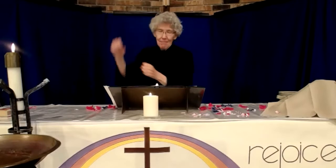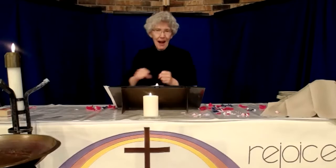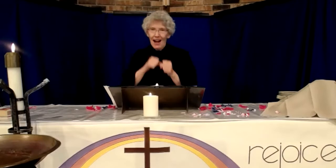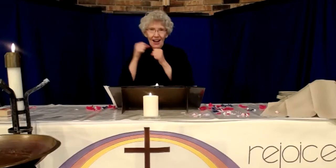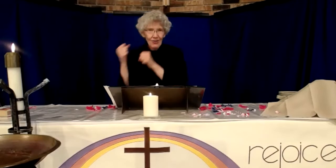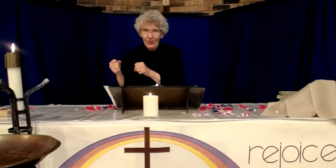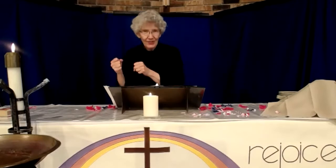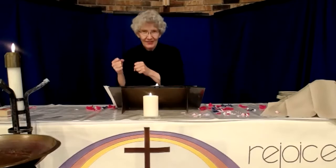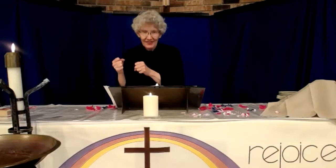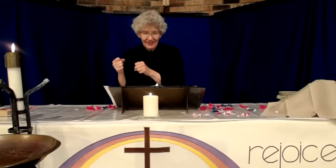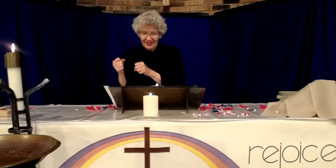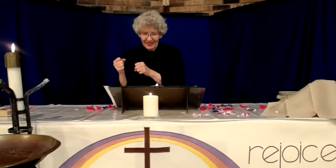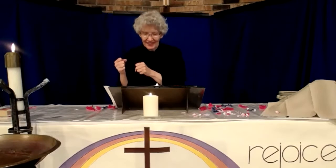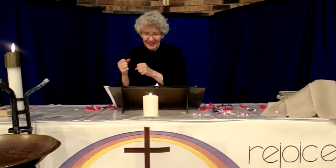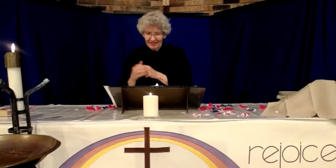hold Jesus.